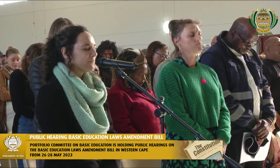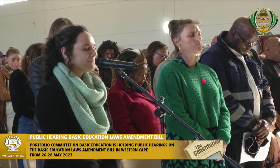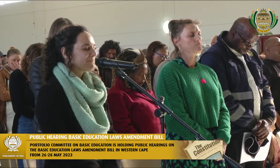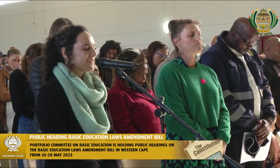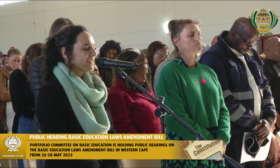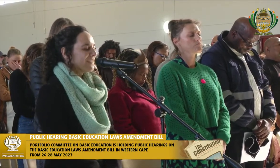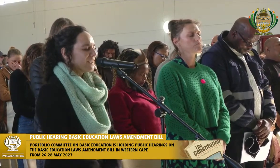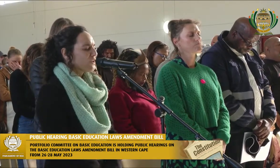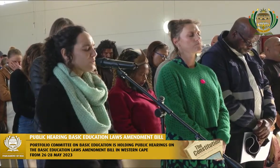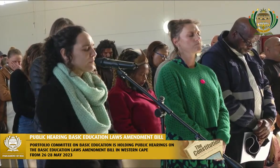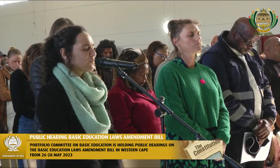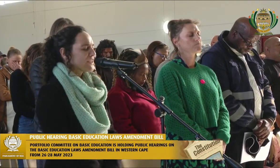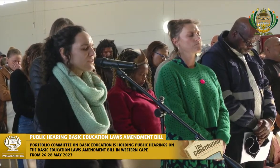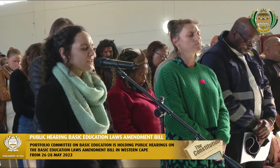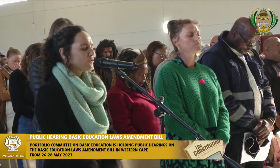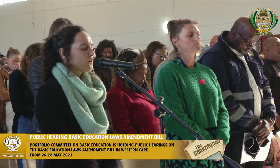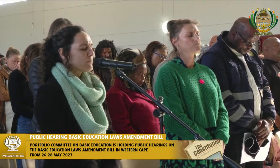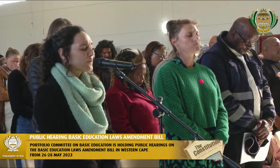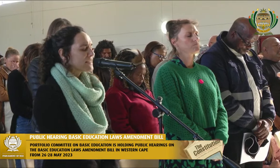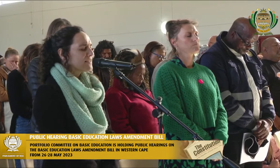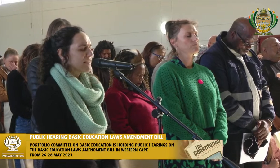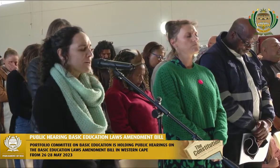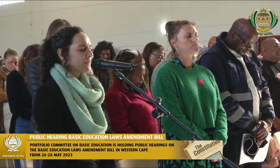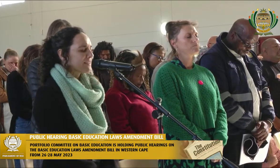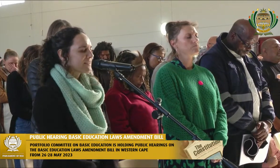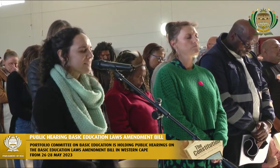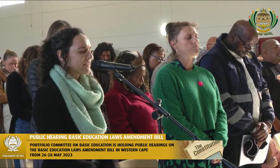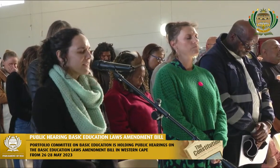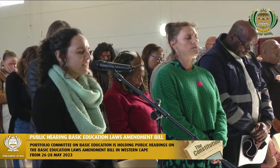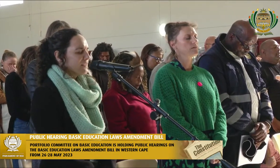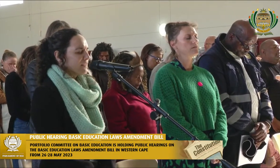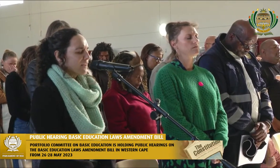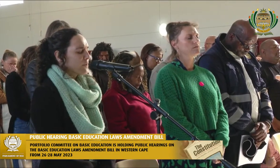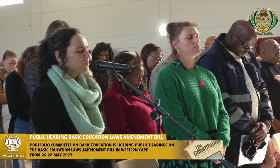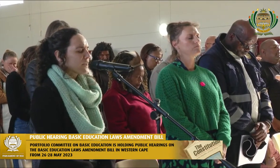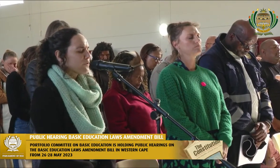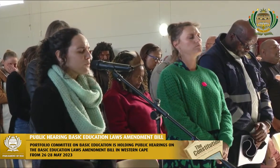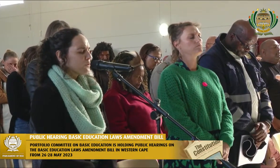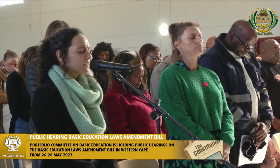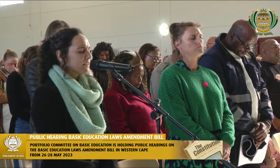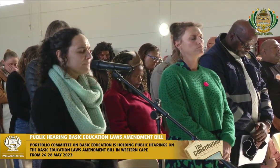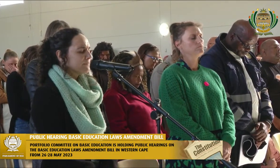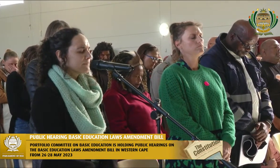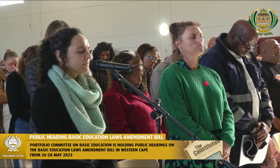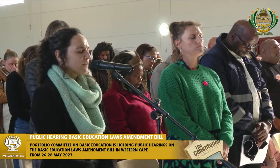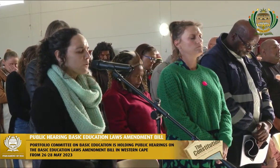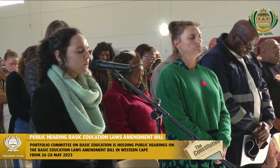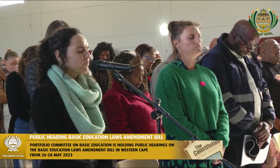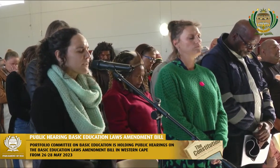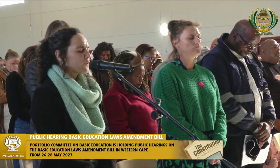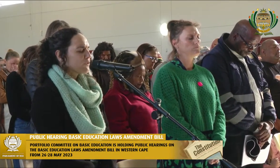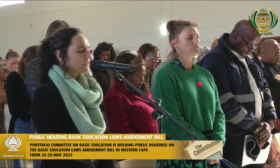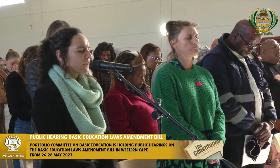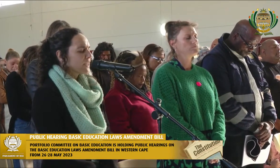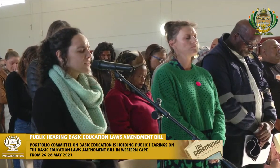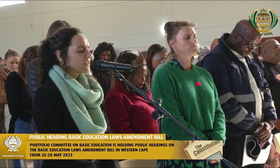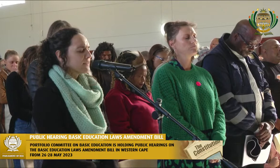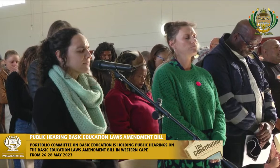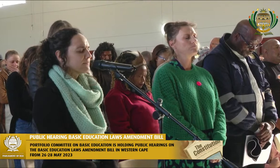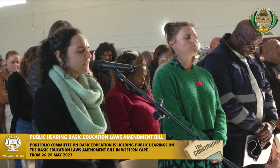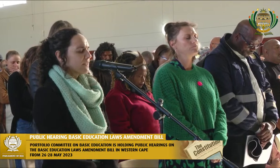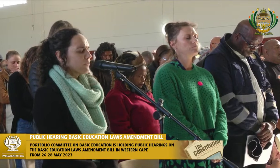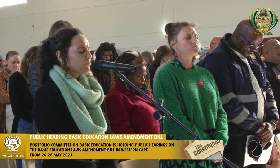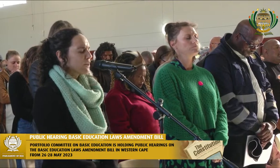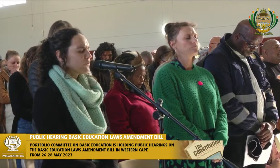joy. God, we praise you that you are present in our midst. And we pray for order. We pray for your